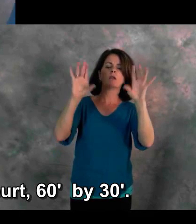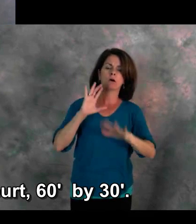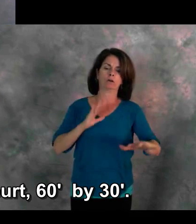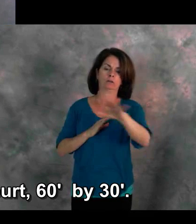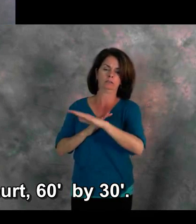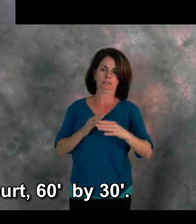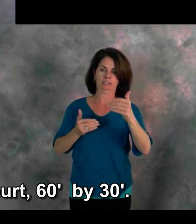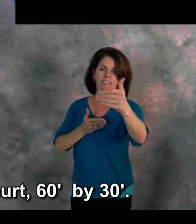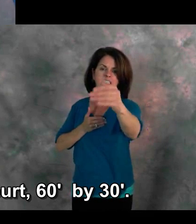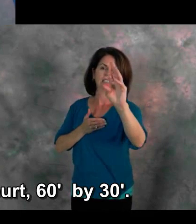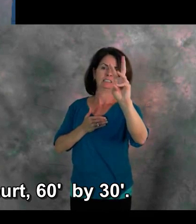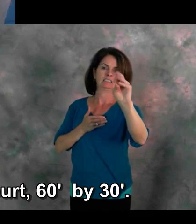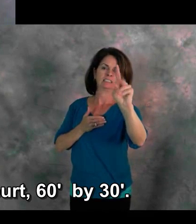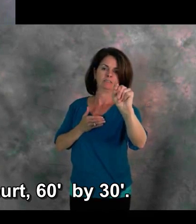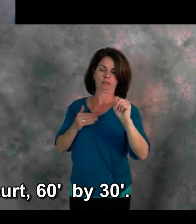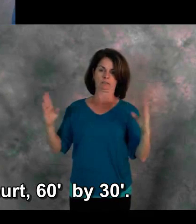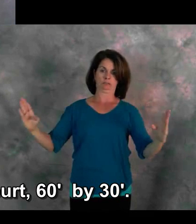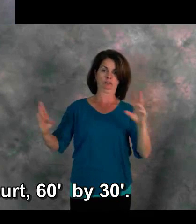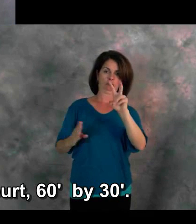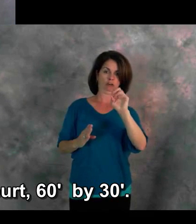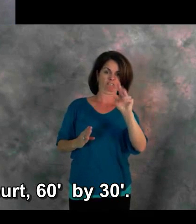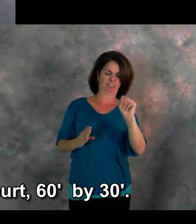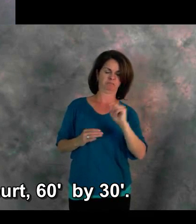of a volleyball court, 60 feet by 30 feet.